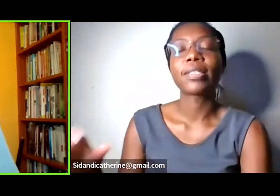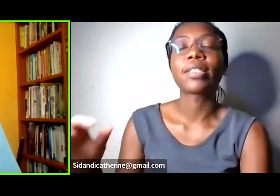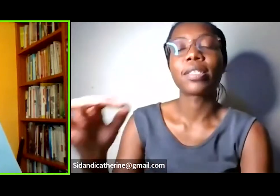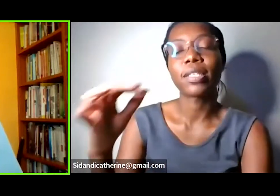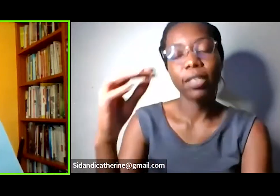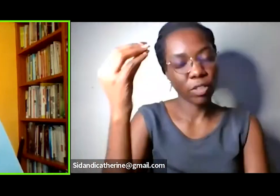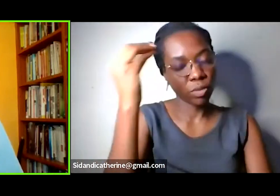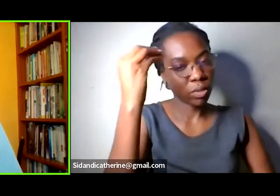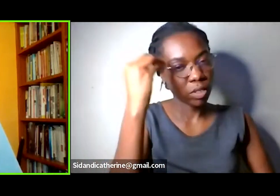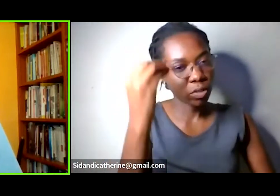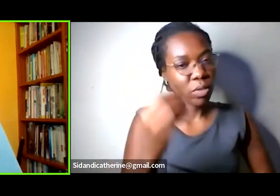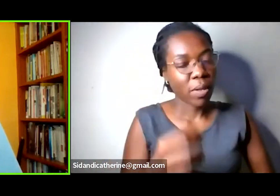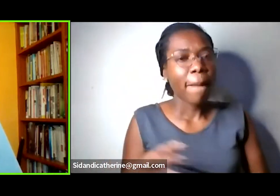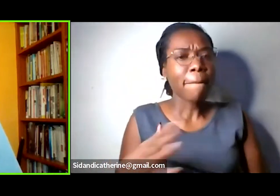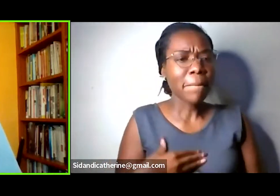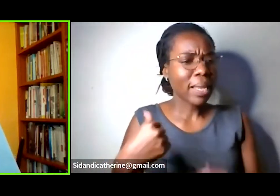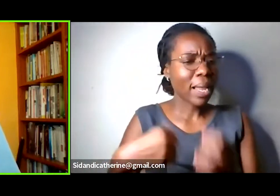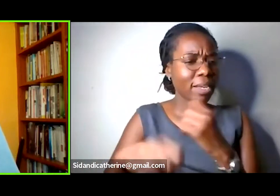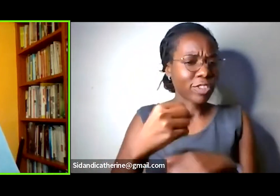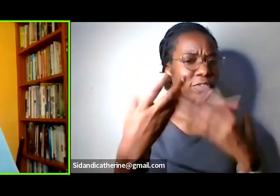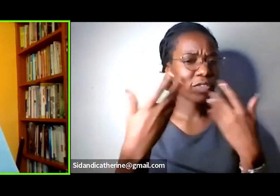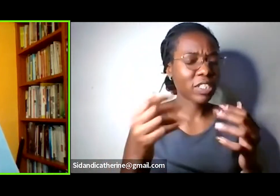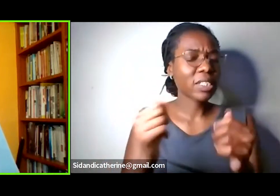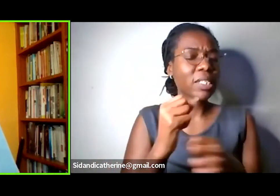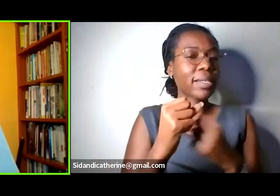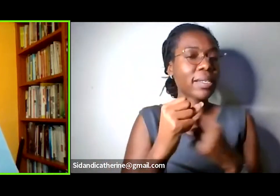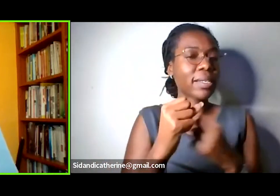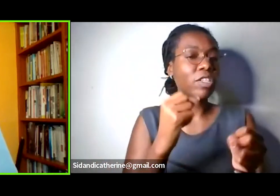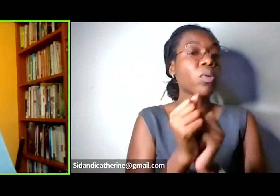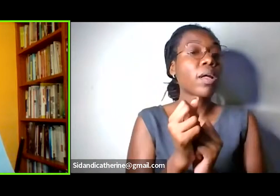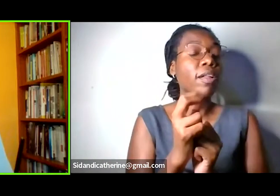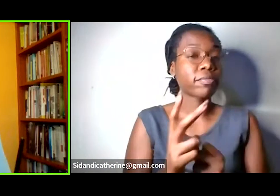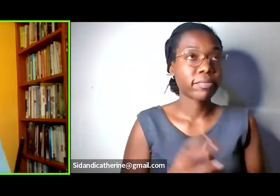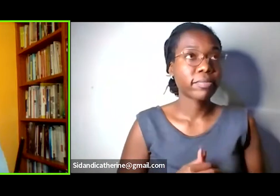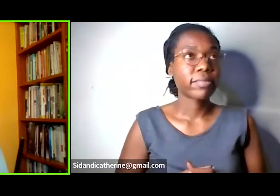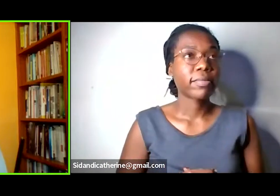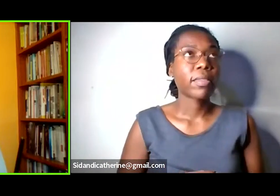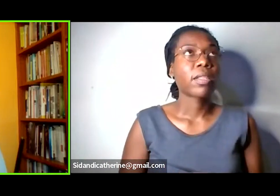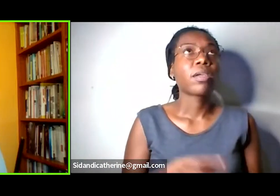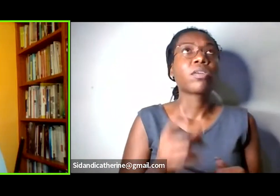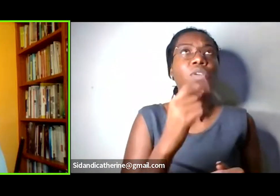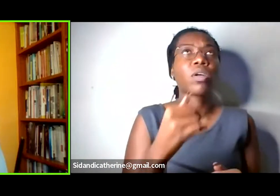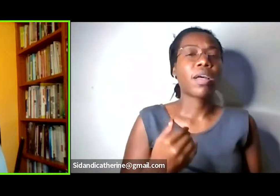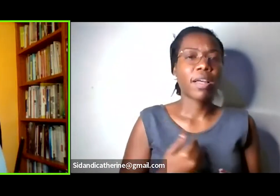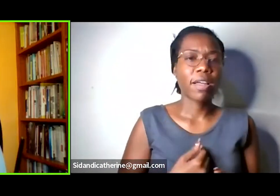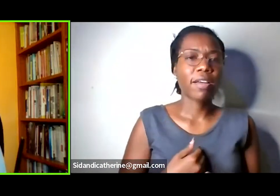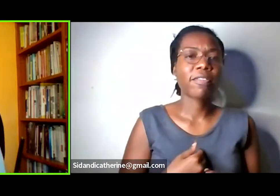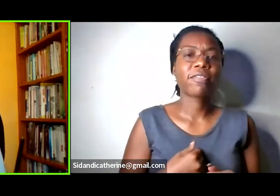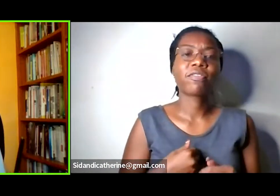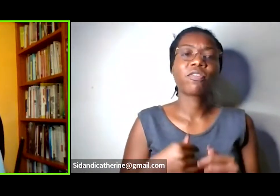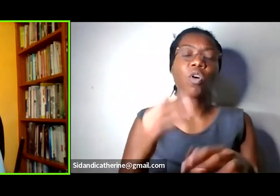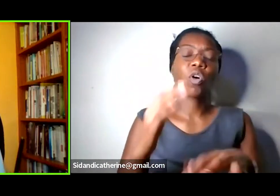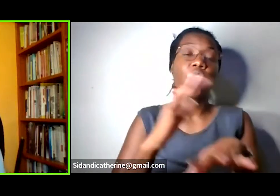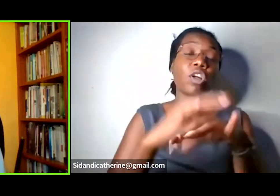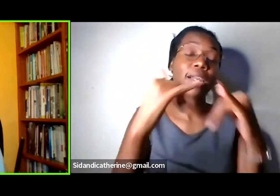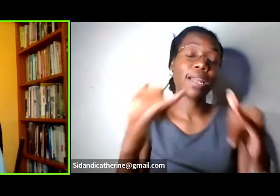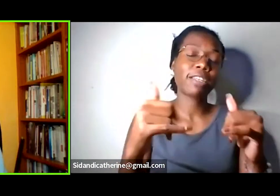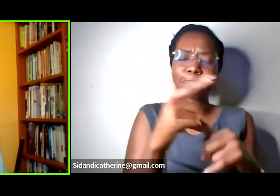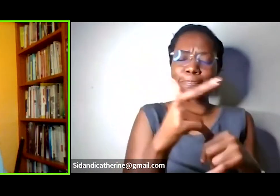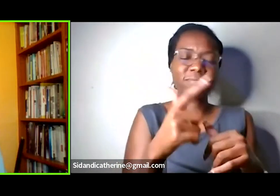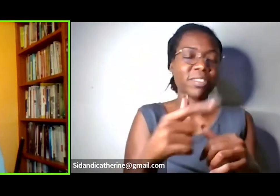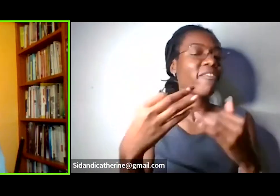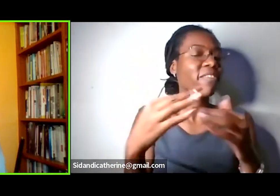is, are you for real? Can I trust you? Can I believe you? The other thing there is, do you have an offer for me? And